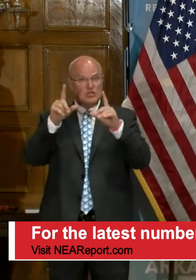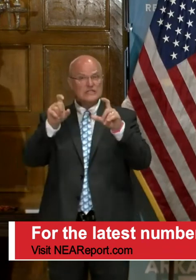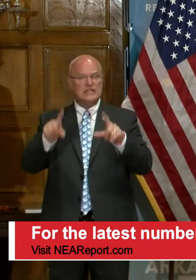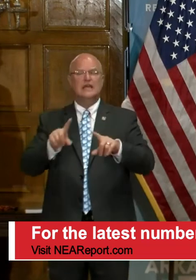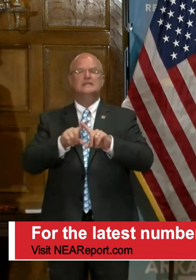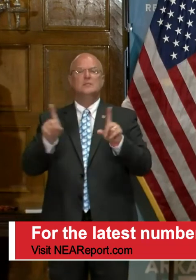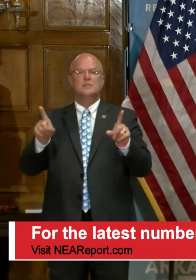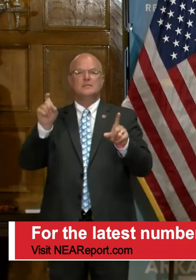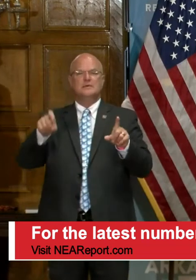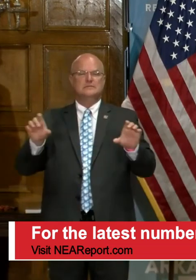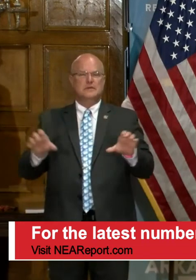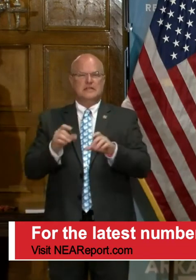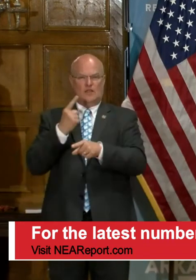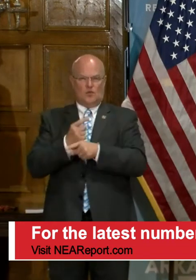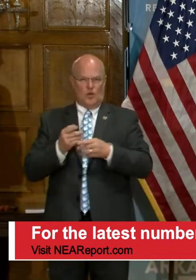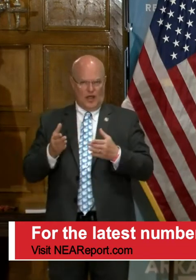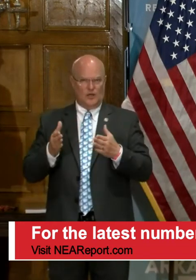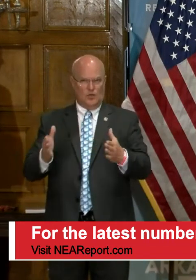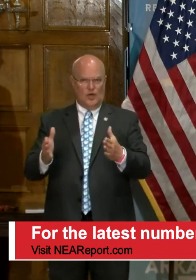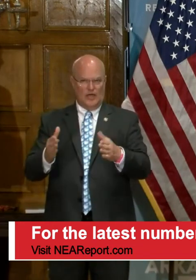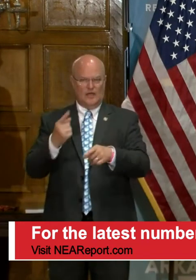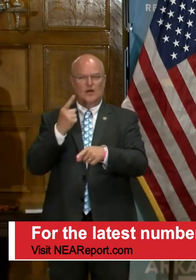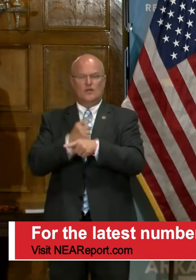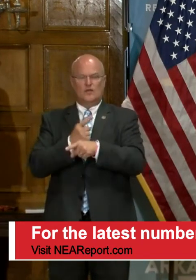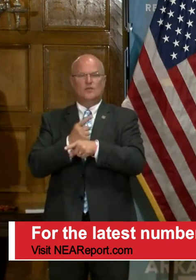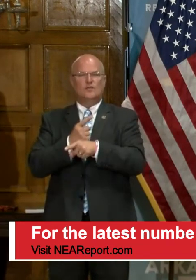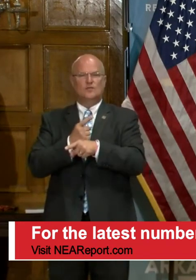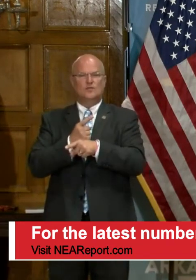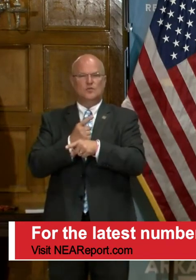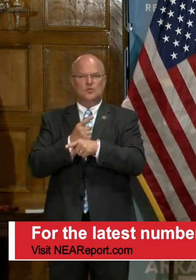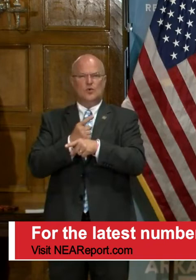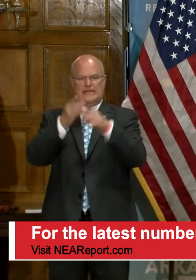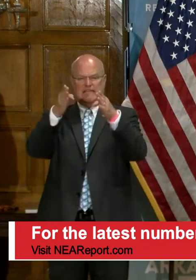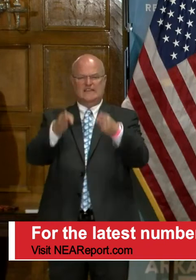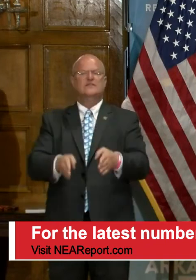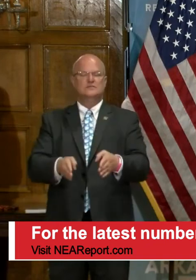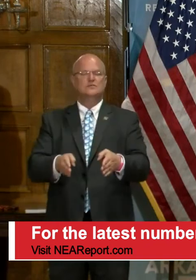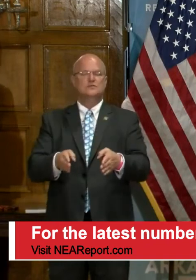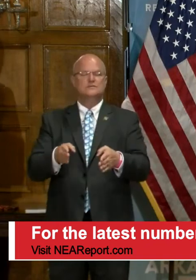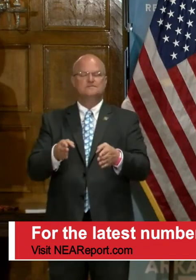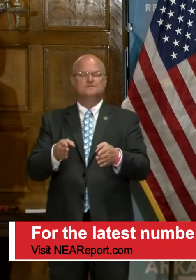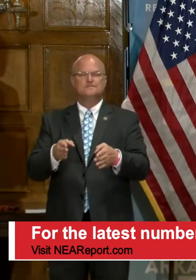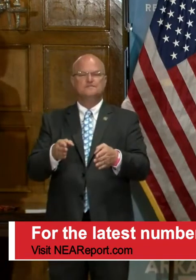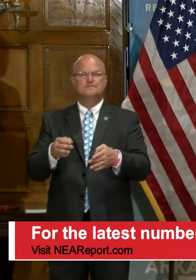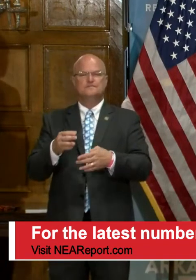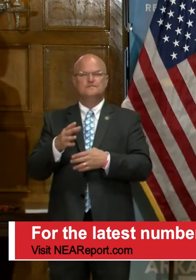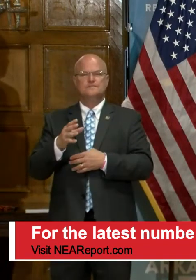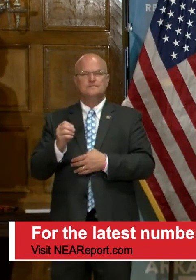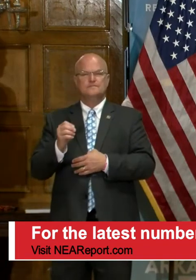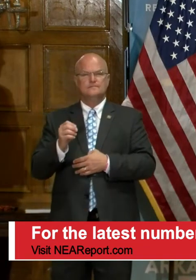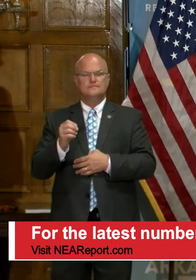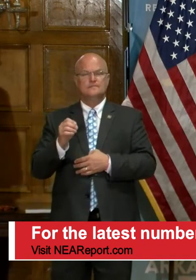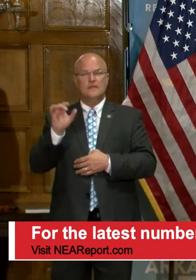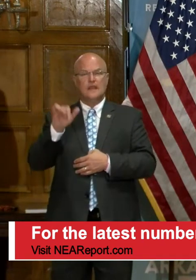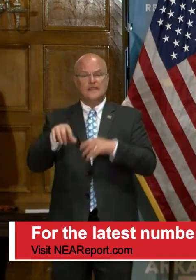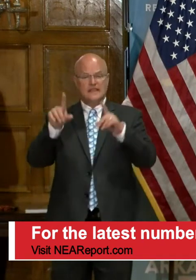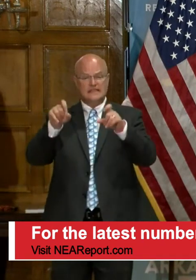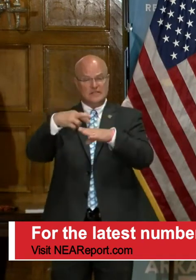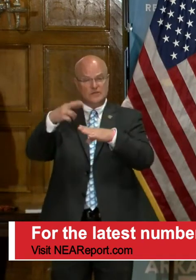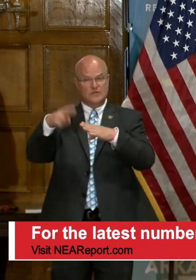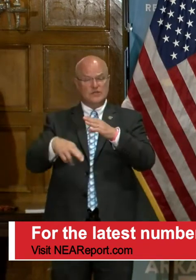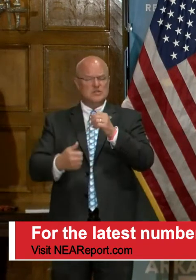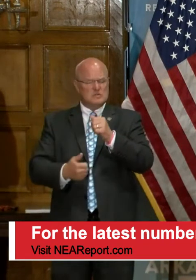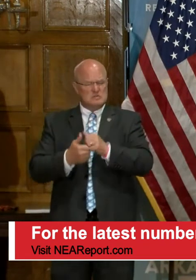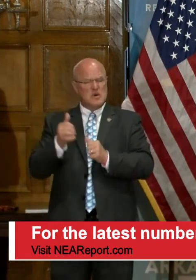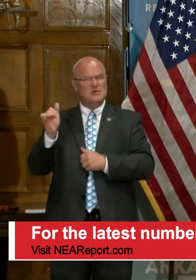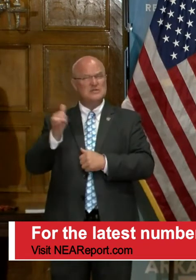but it has to be done in the right way on the right individuals. The test results are